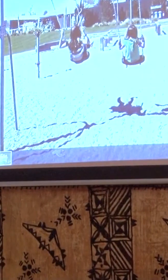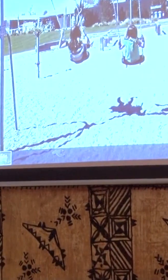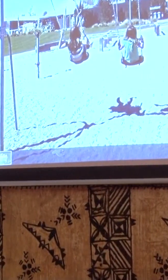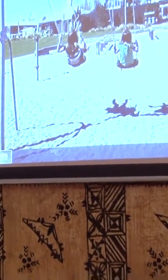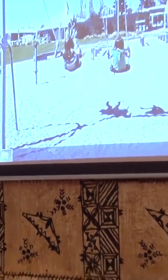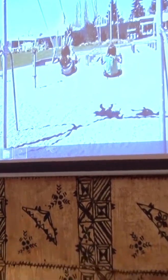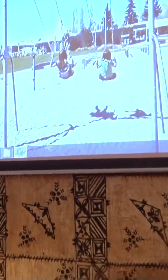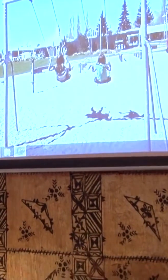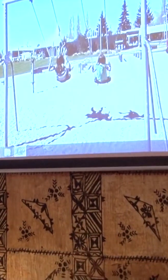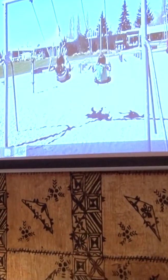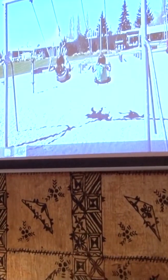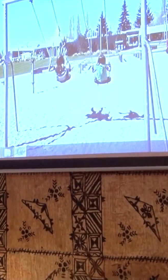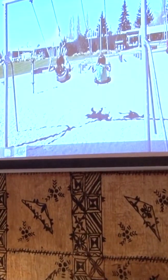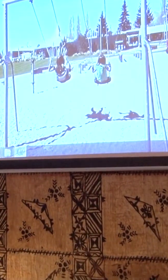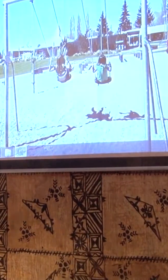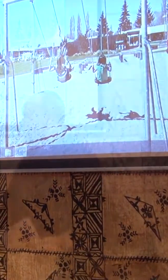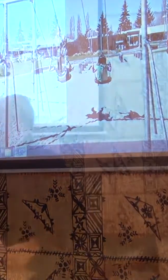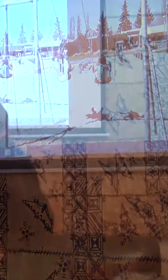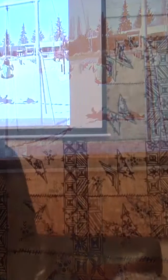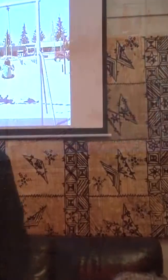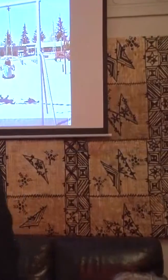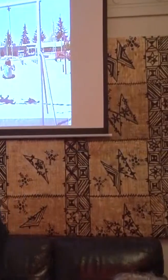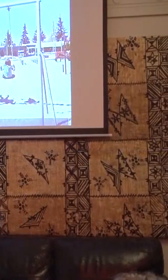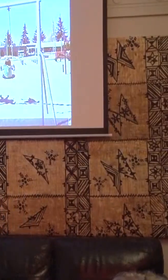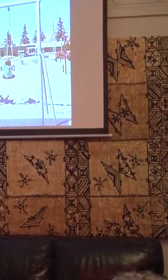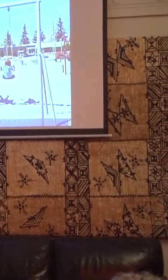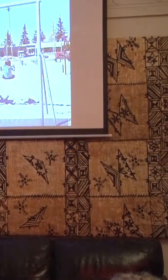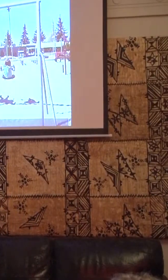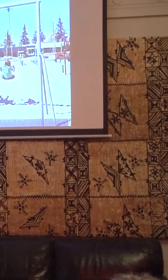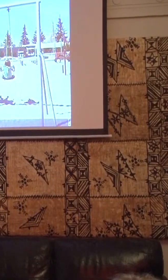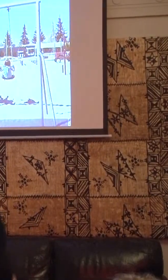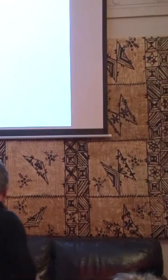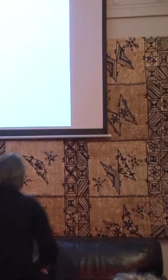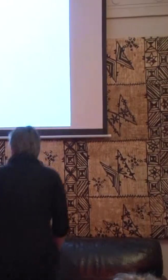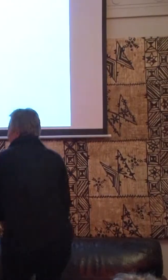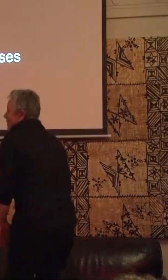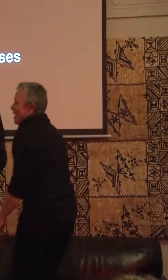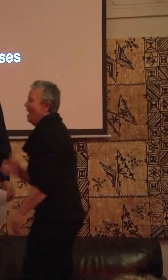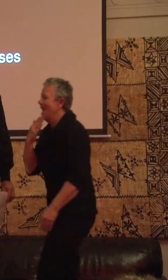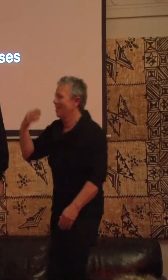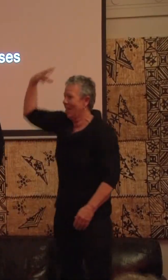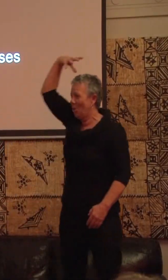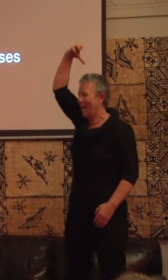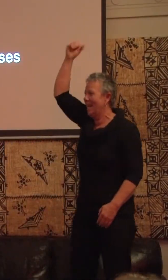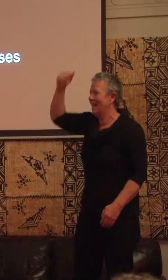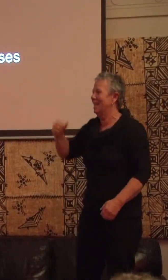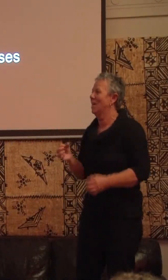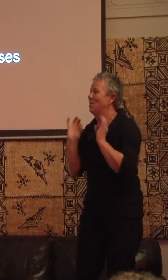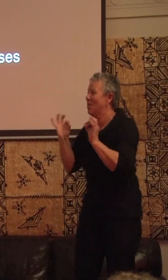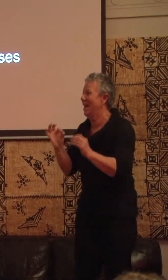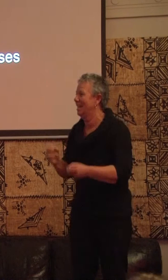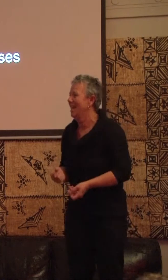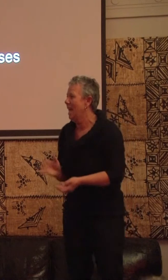phew. You're all looking at me. Thanks, Addie. That was great. And I'm so glad you didn't try and use your notes.